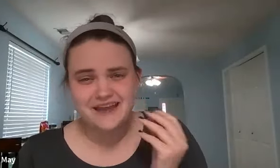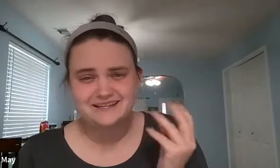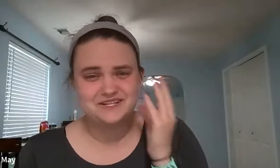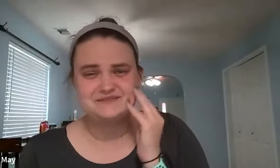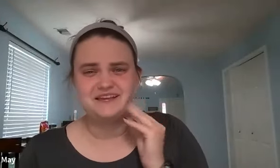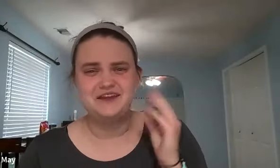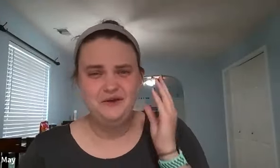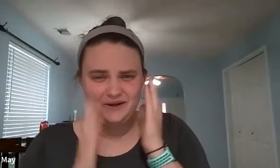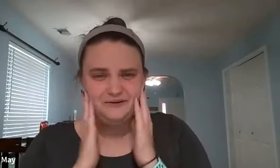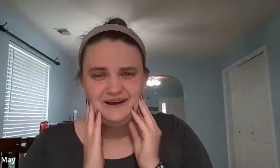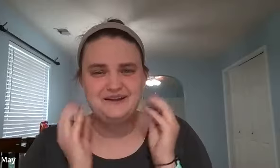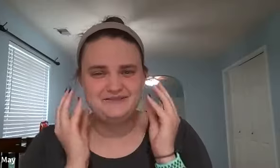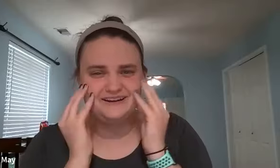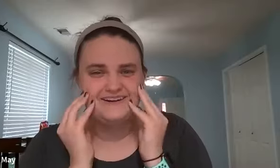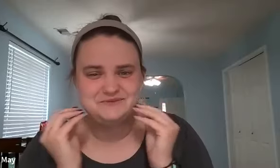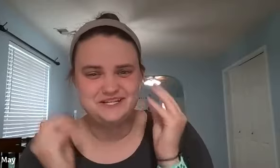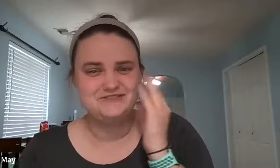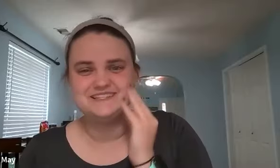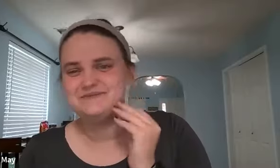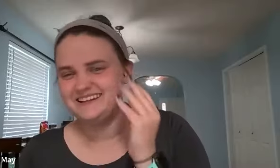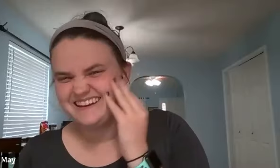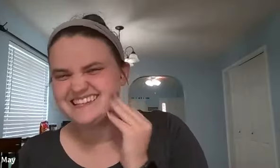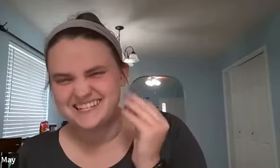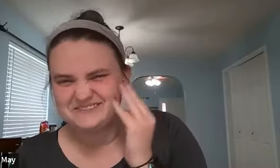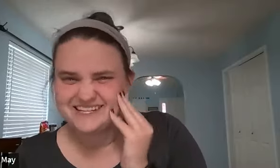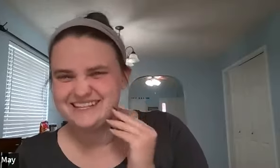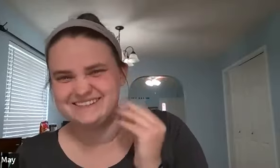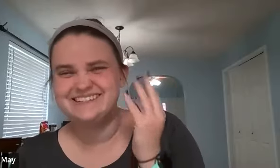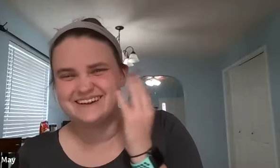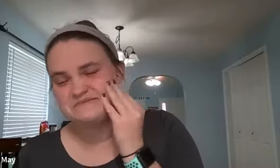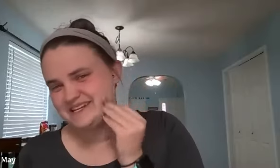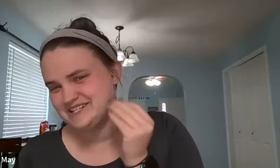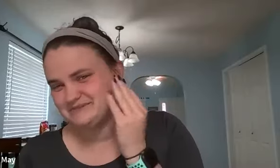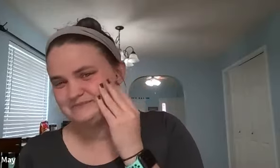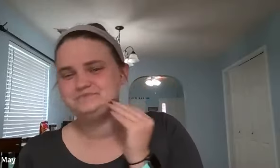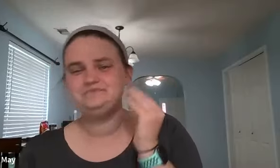as much as I'm like, no, we don't want to ever acknowledge peach fuzz. I'm like, no, that's actually really cute. So peach.